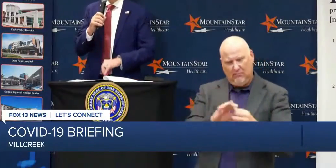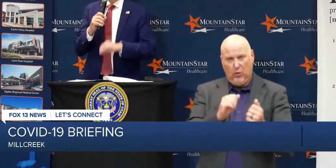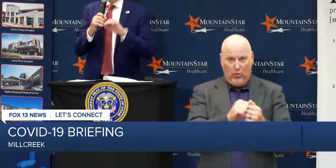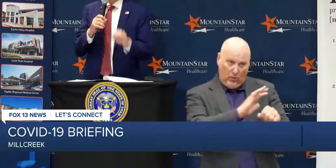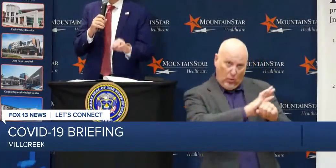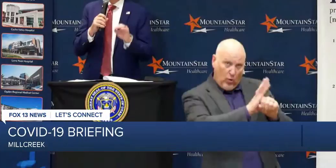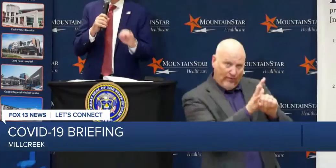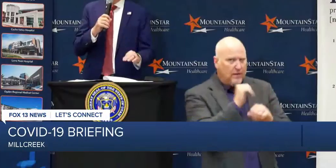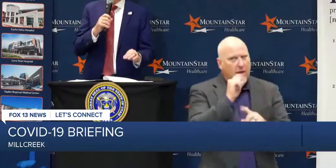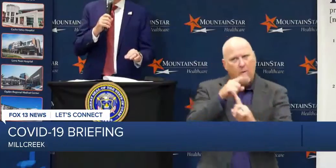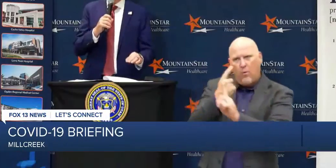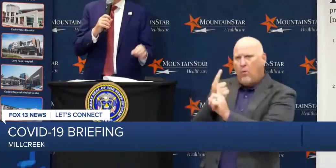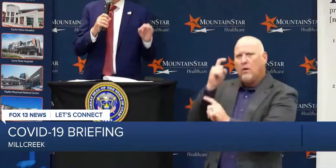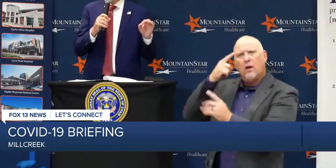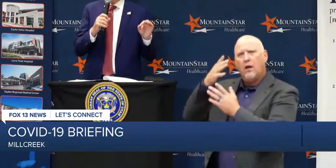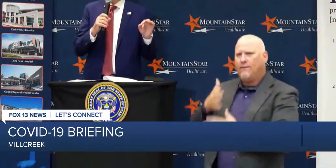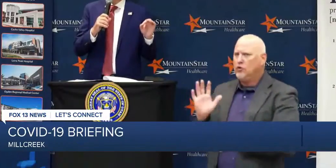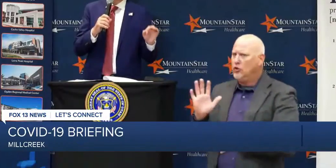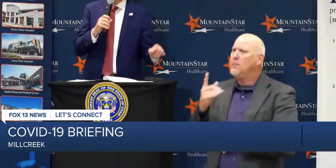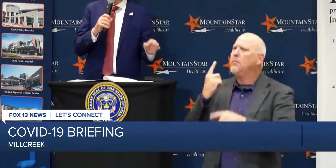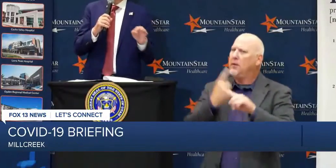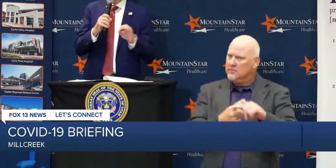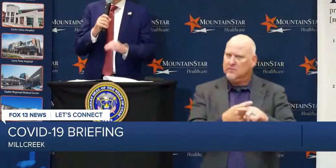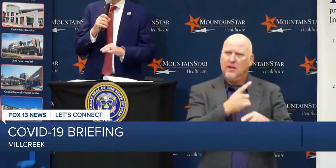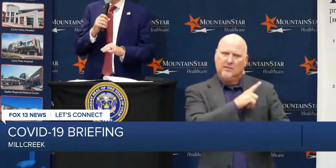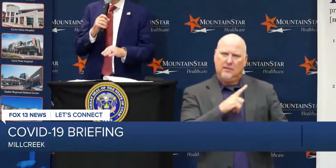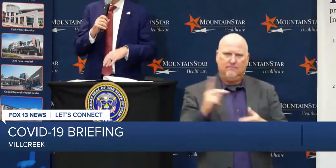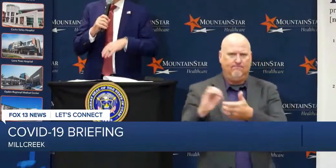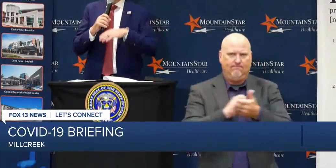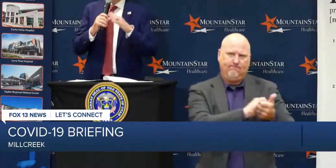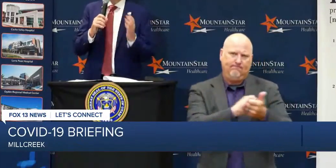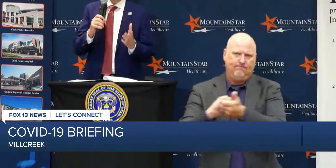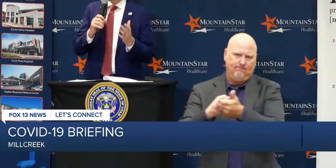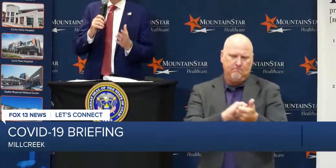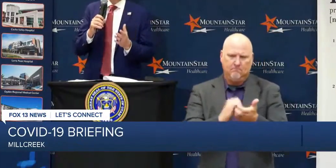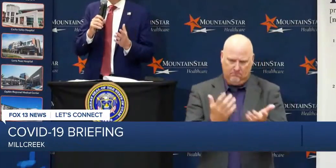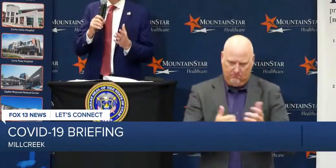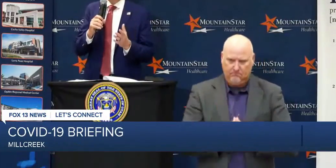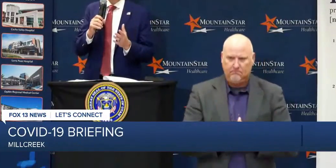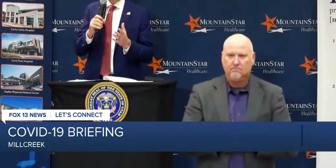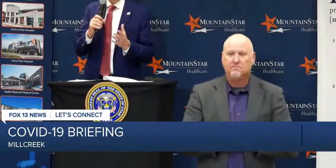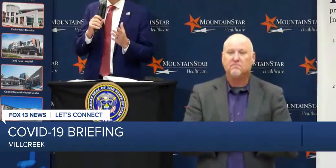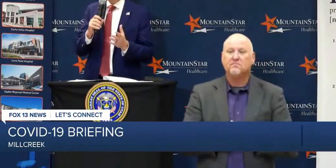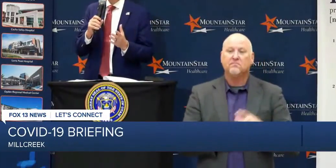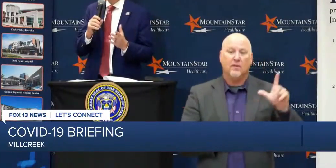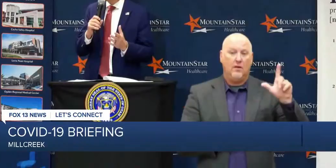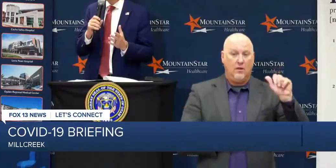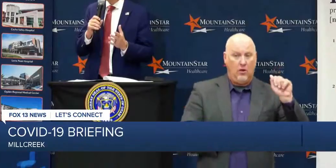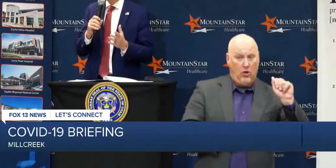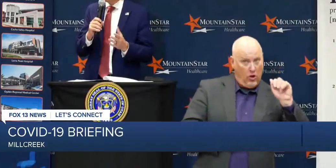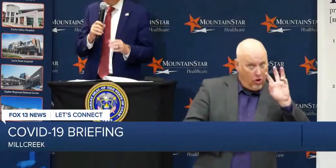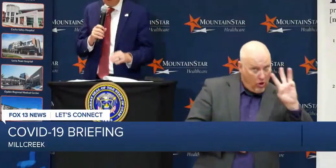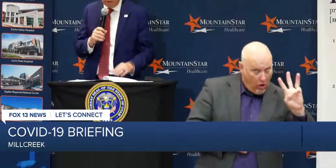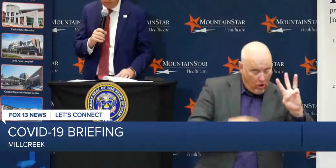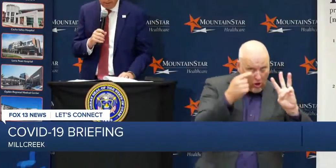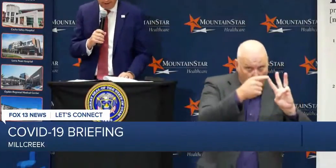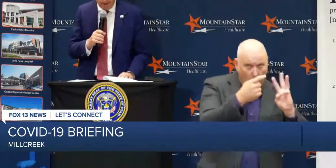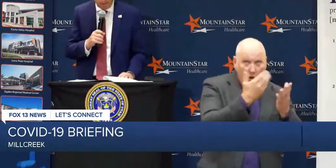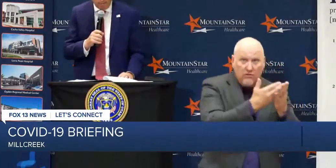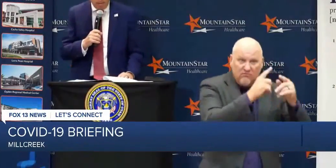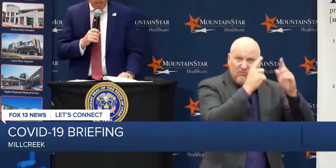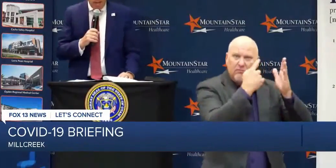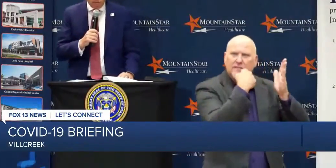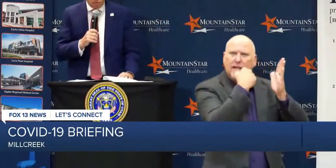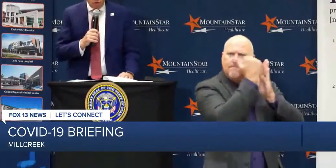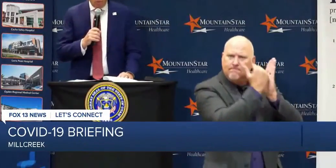changed, as our resources have changed, and as the law has changed, we now must operate under those new paradigms and where we are right